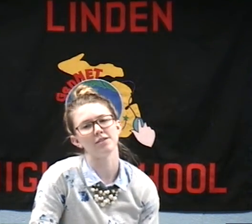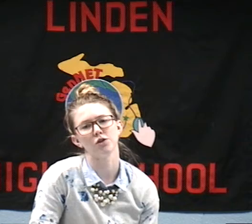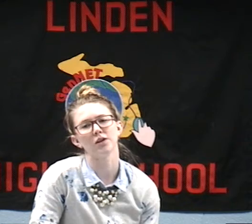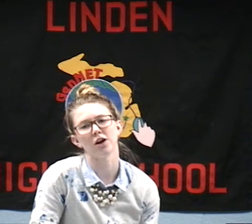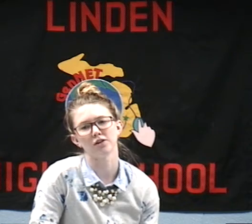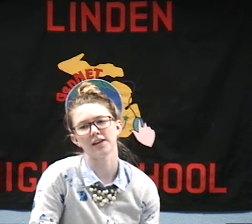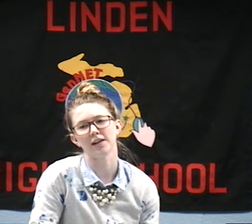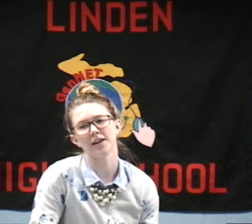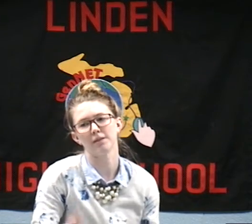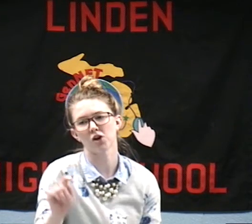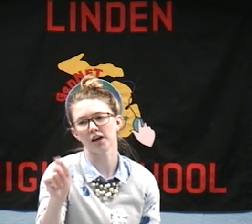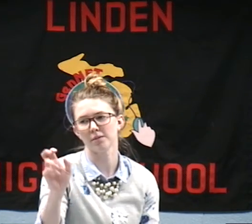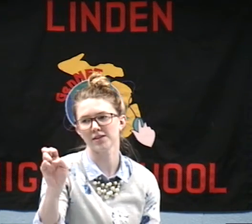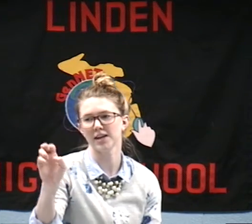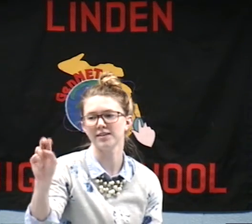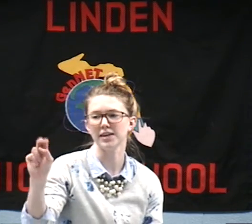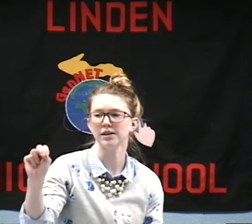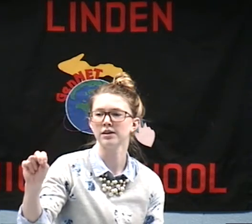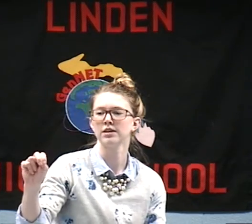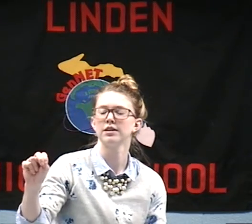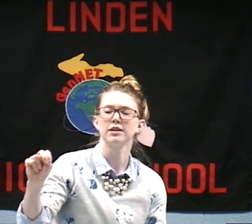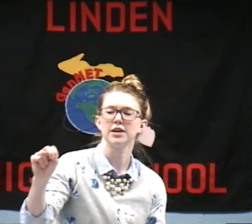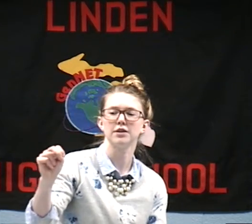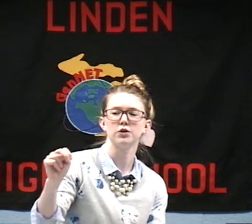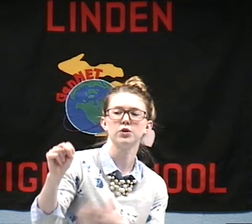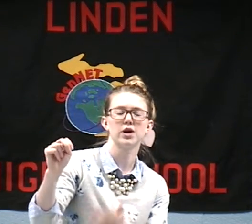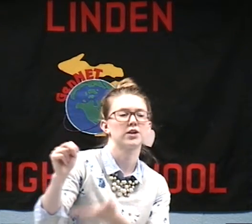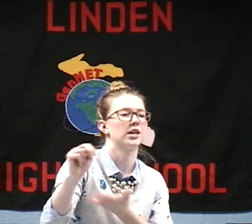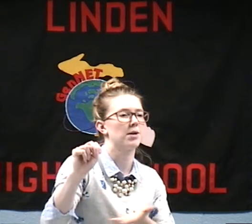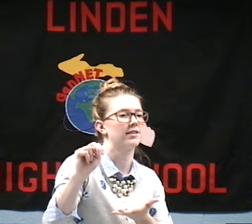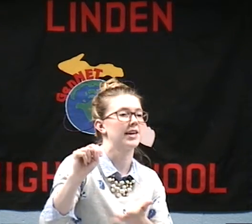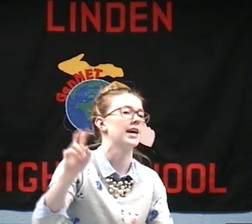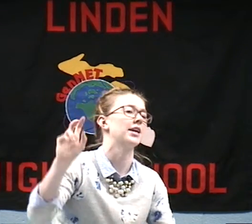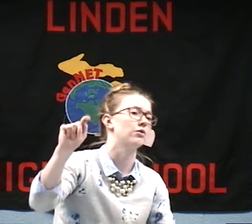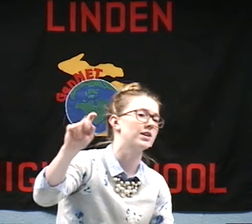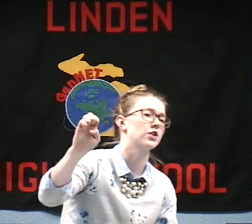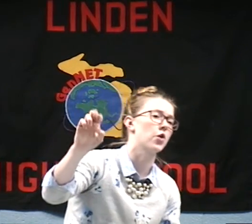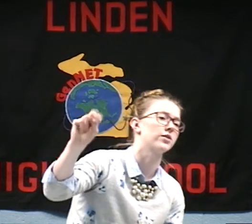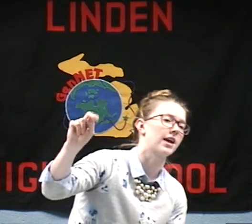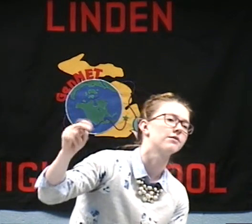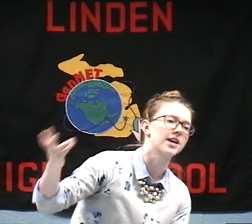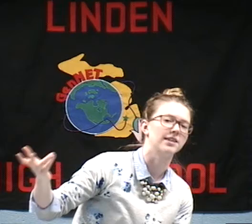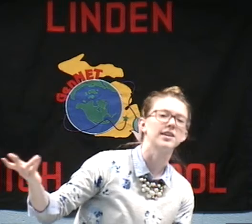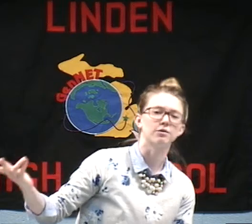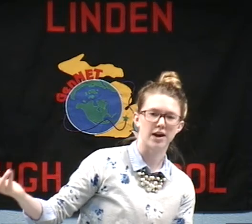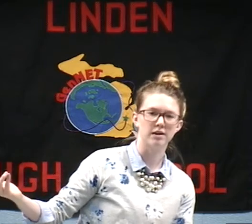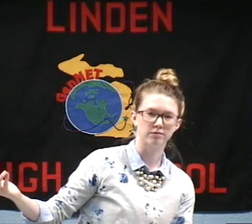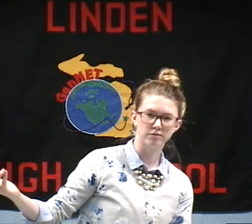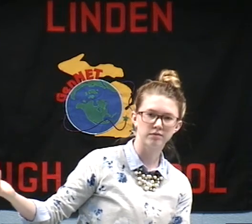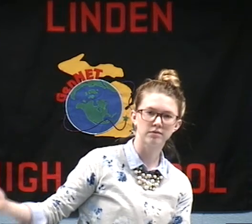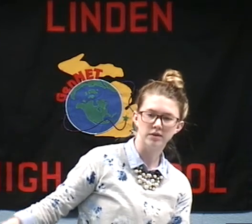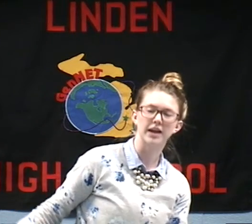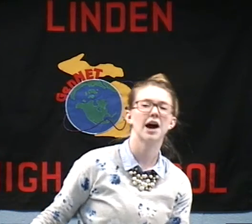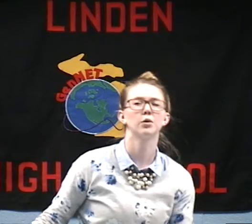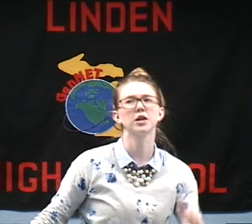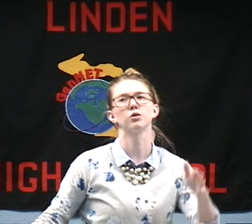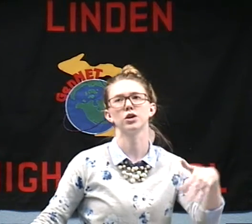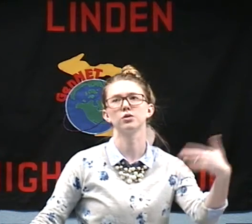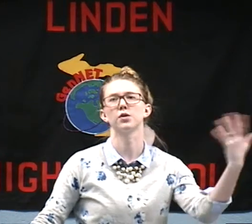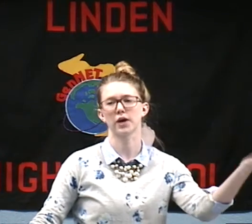you could understand that I'm talking about Tennessee if you knew I was talking about a state and you didn't know the sign for Tennessee, right? Like, I want you to use